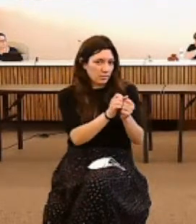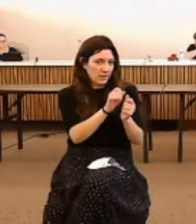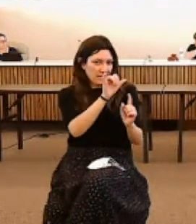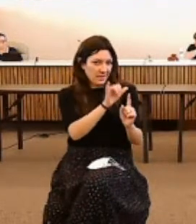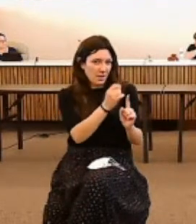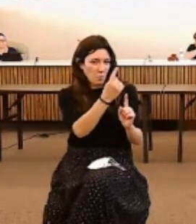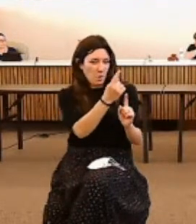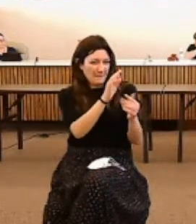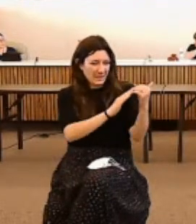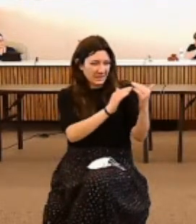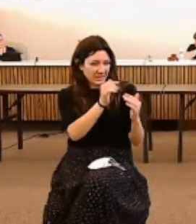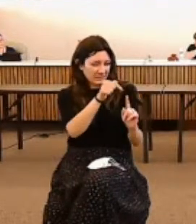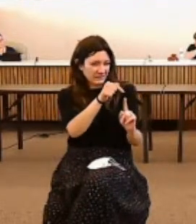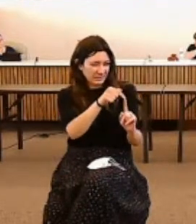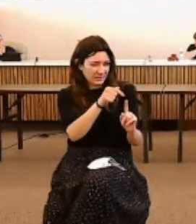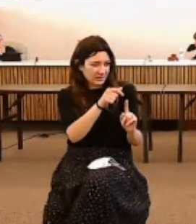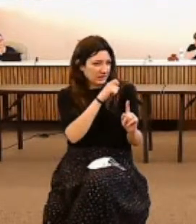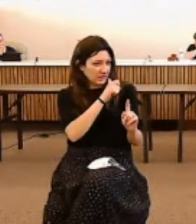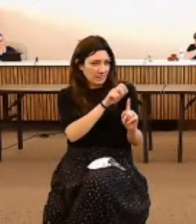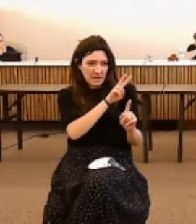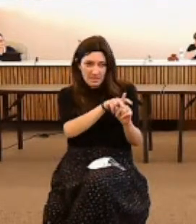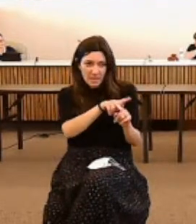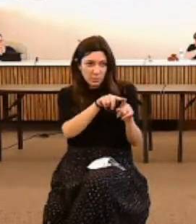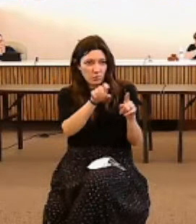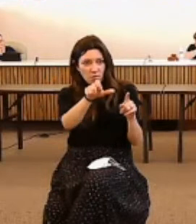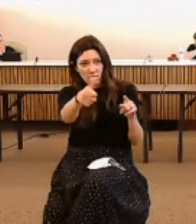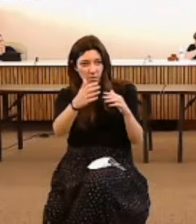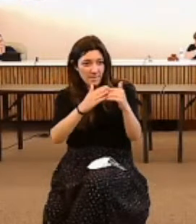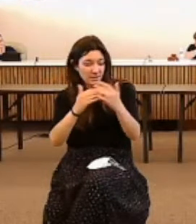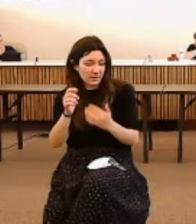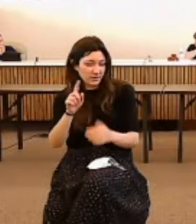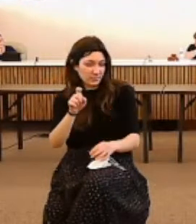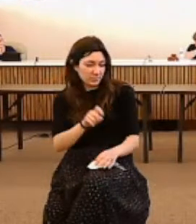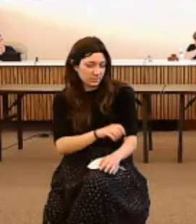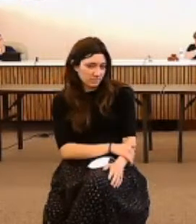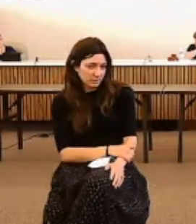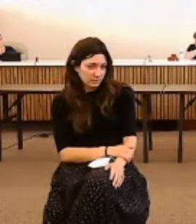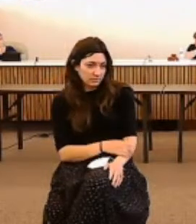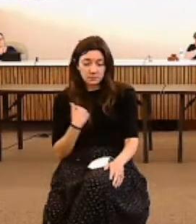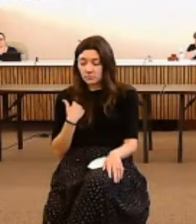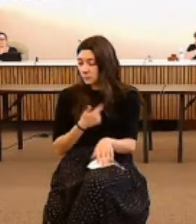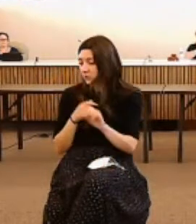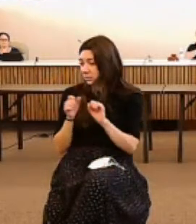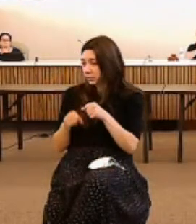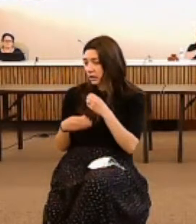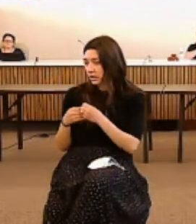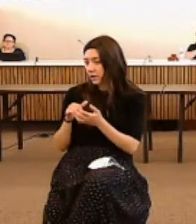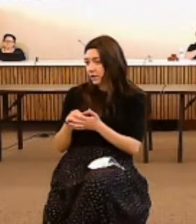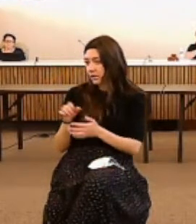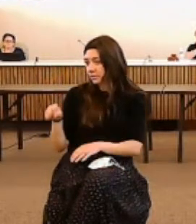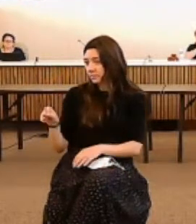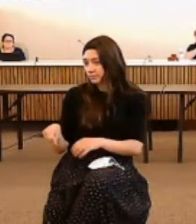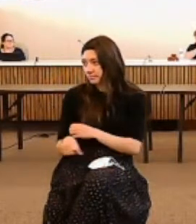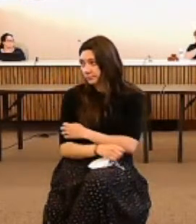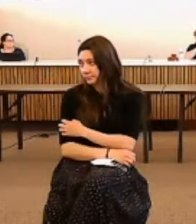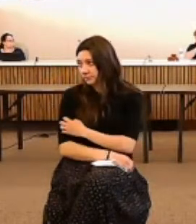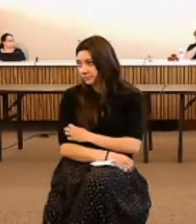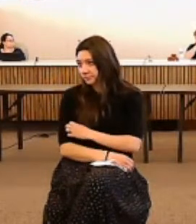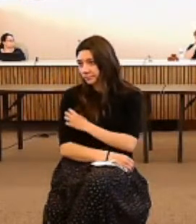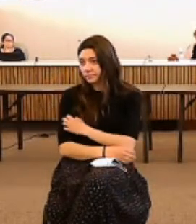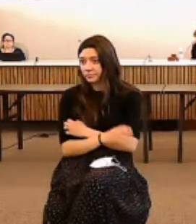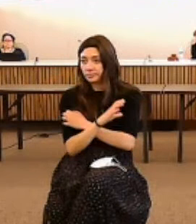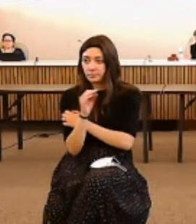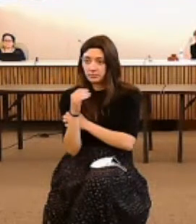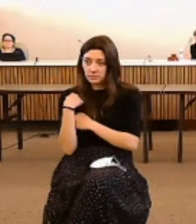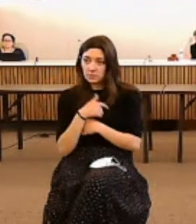one building and it cannot be applied to any other building that's there? We can do that. Yep. And again, we can